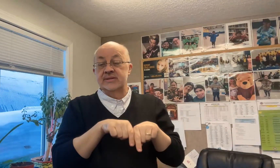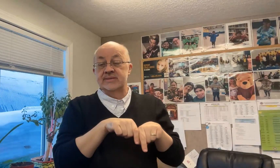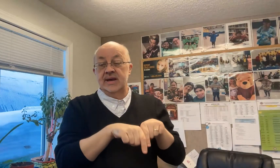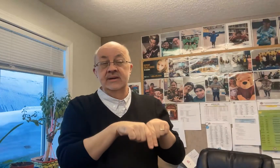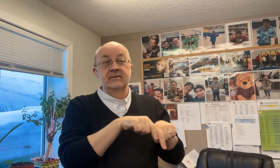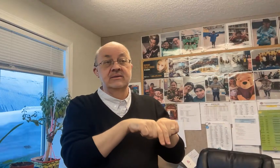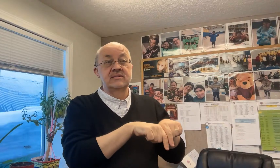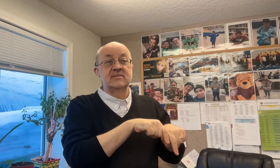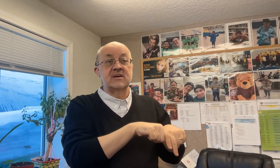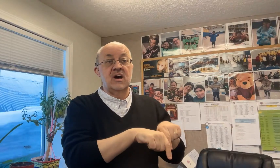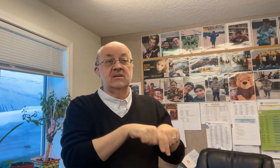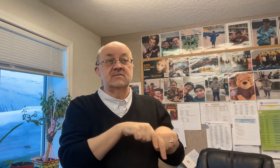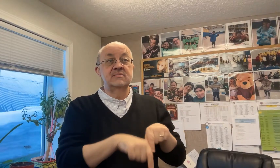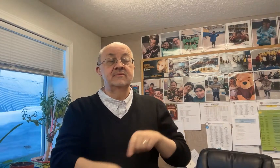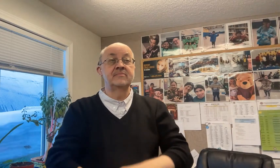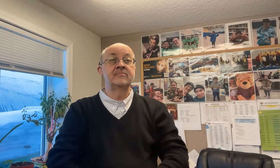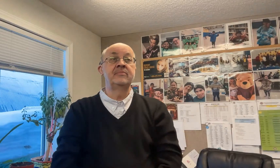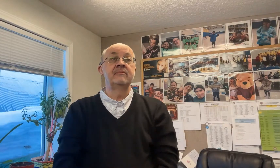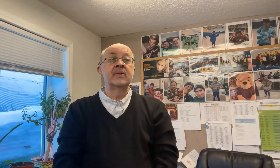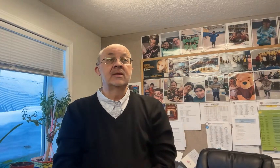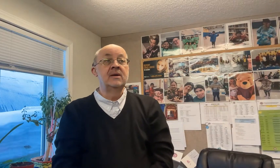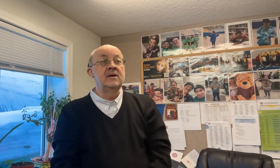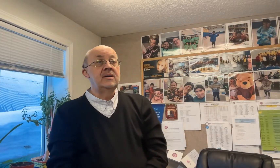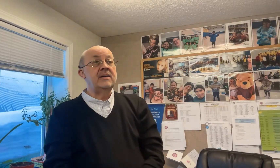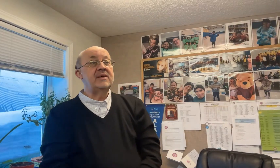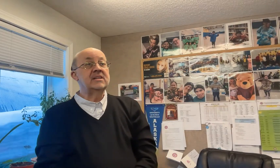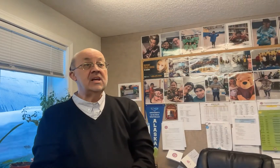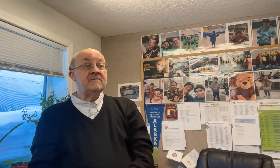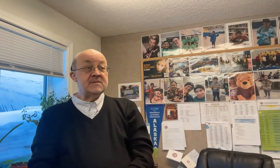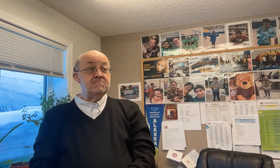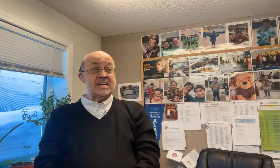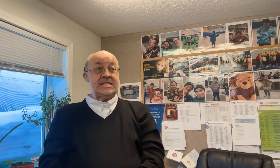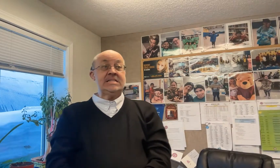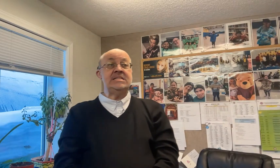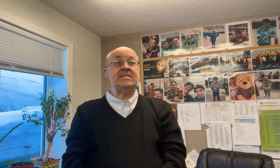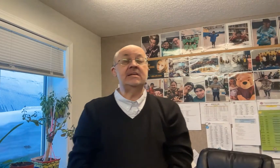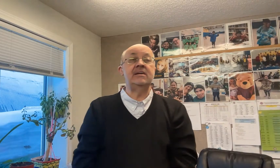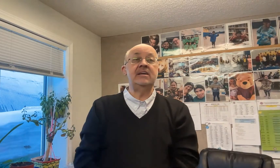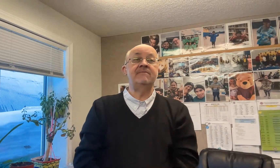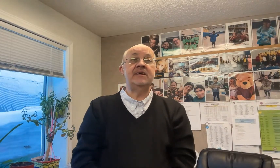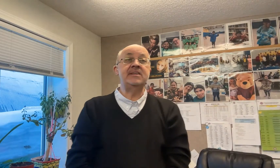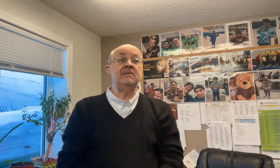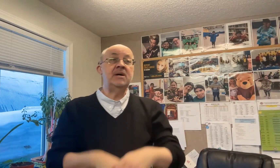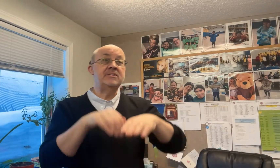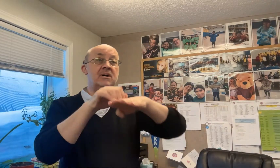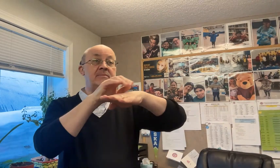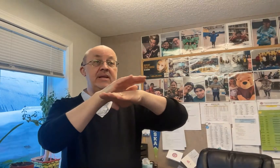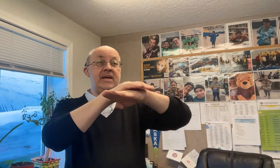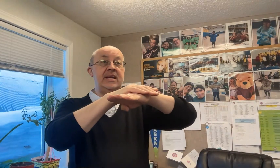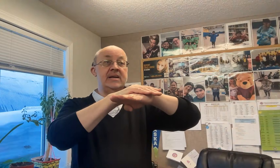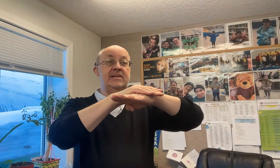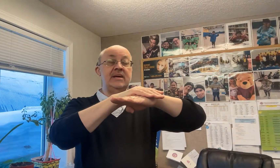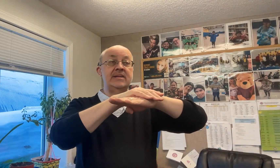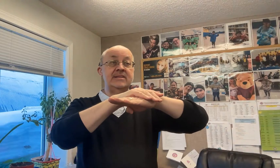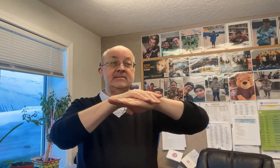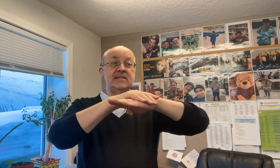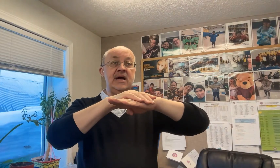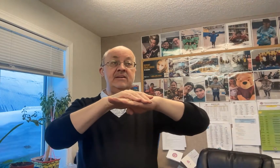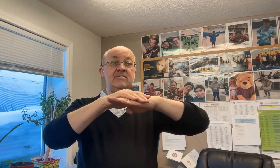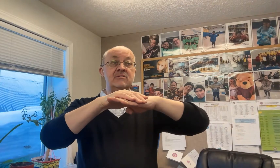say socks. And then gloves and mittens, if I take my dominant hand and I slide it across